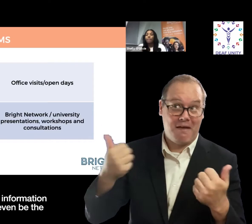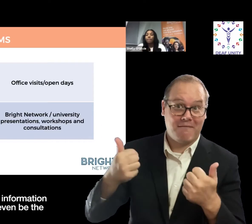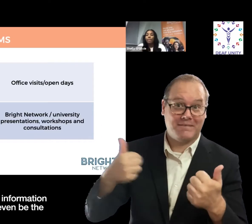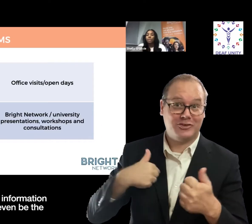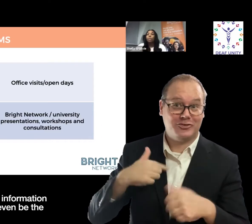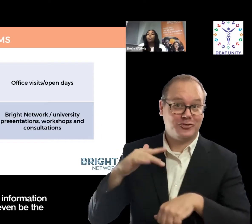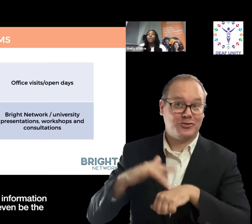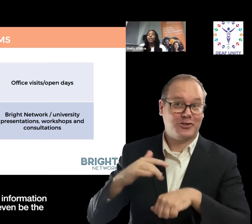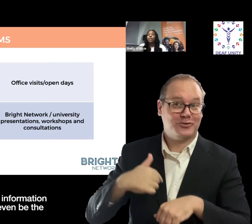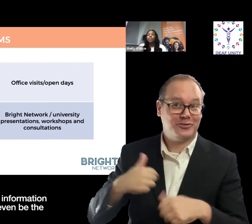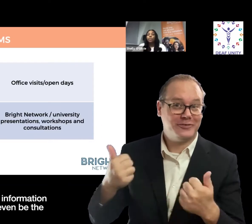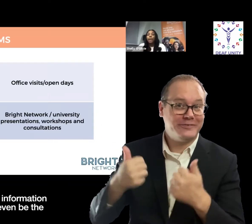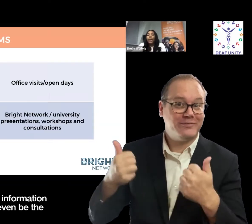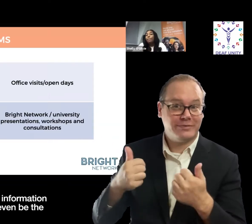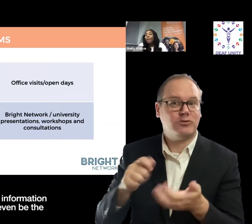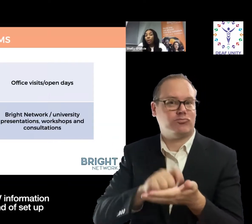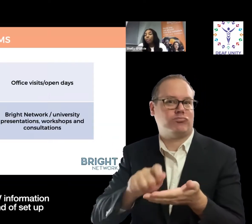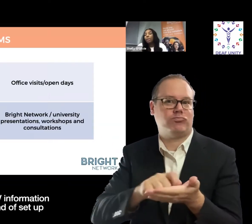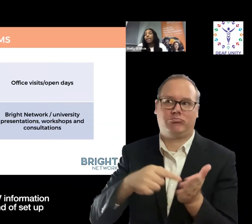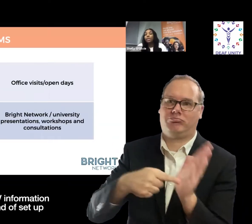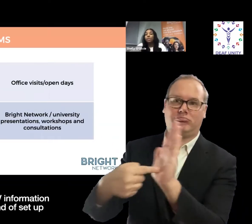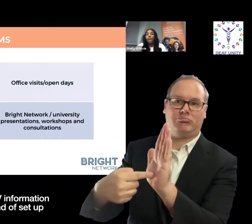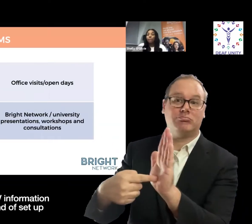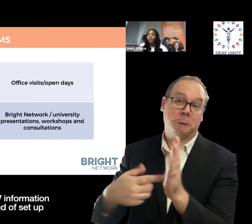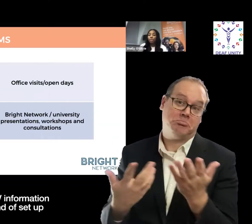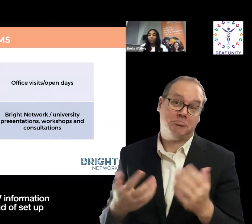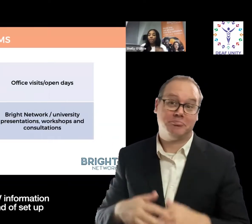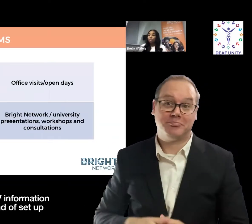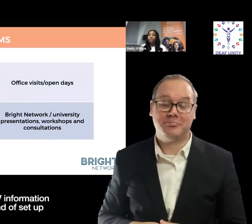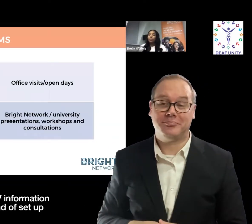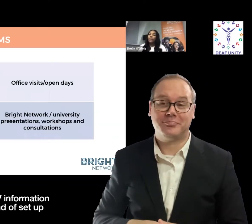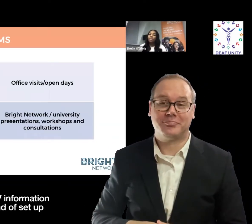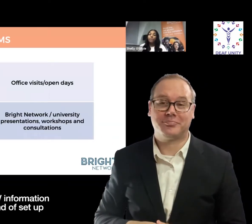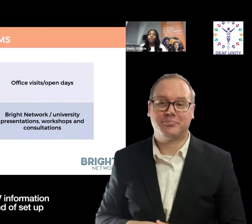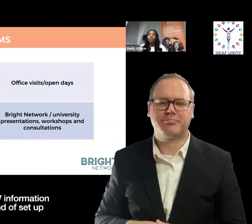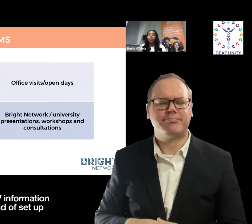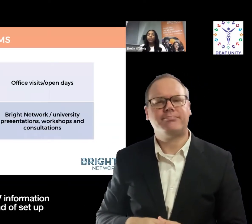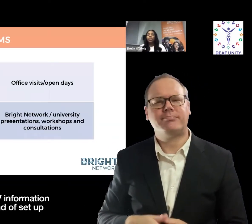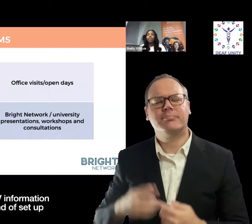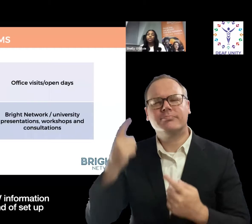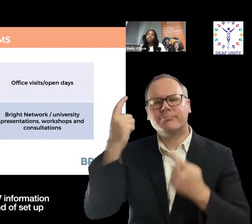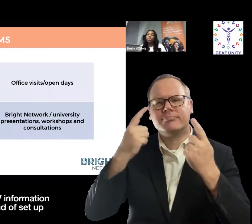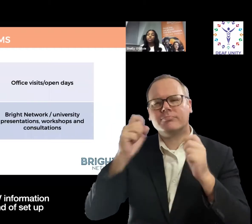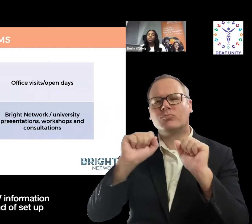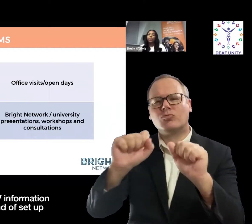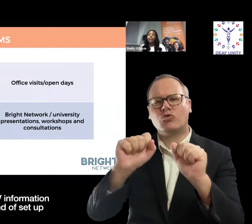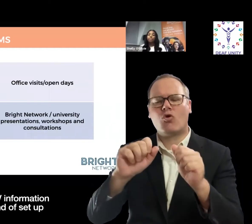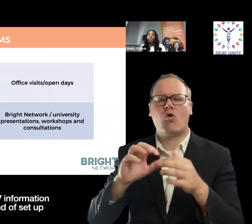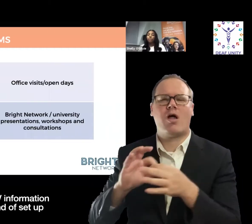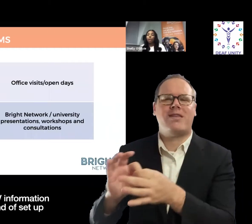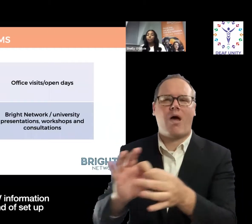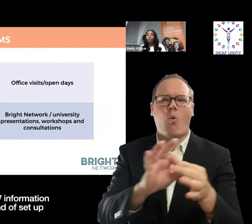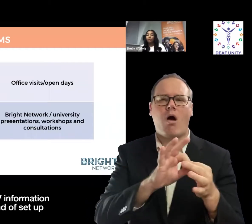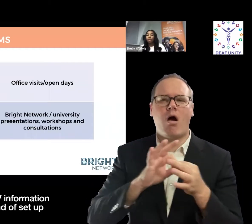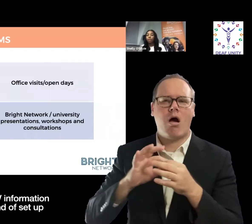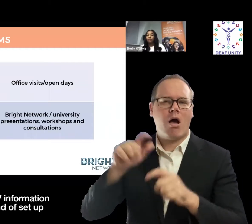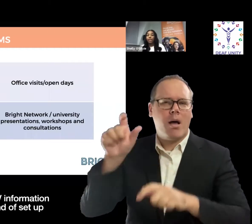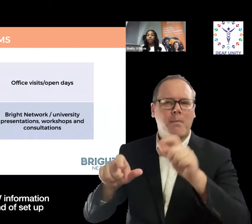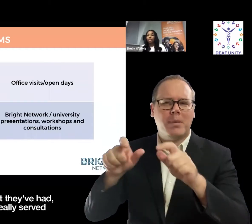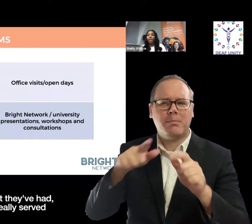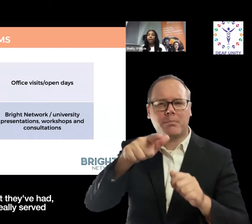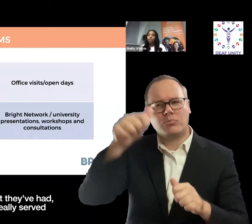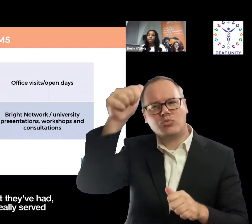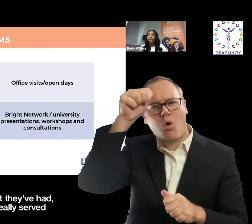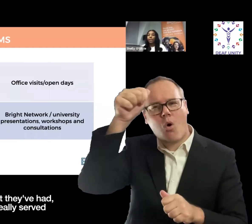or information that would be really useful. It may not even be the industry, it might just be general CV information that you could use to help you kind of